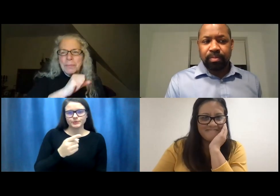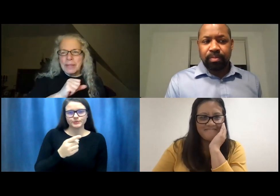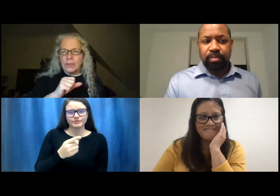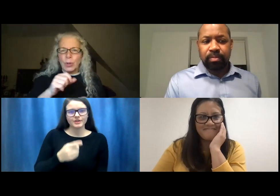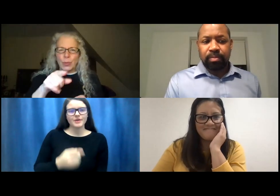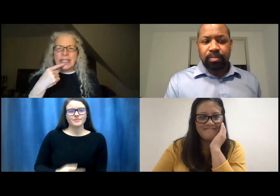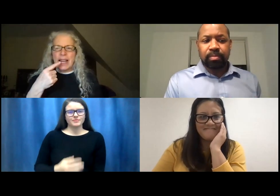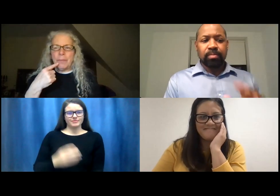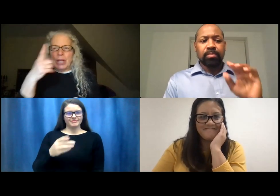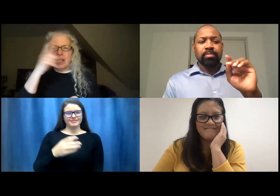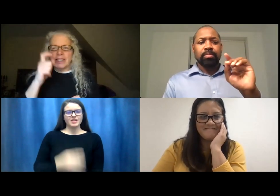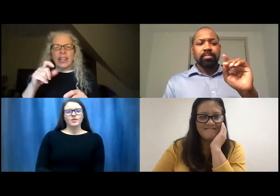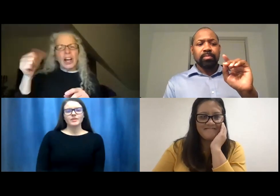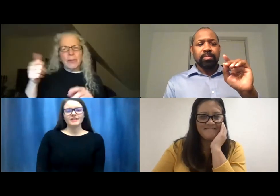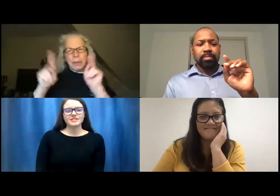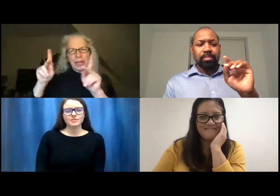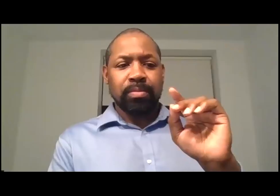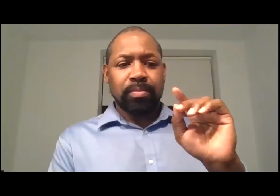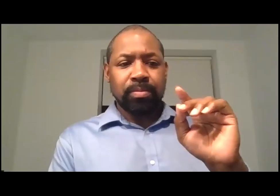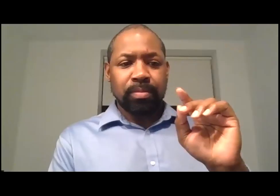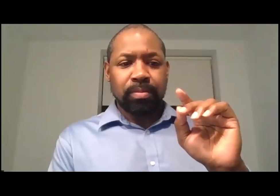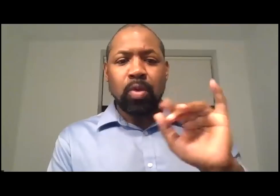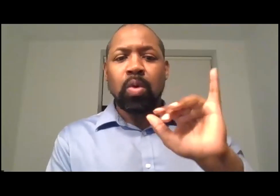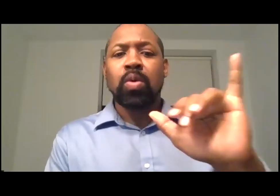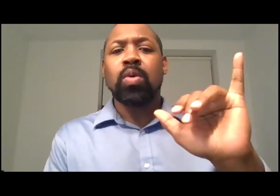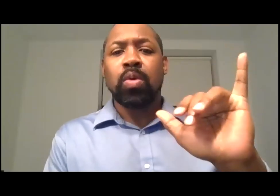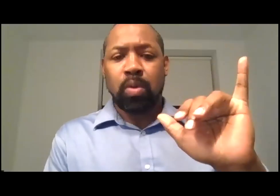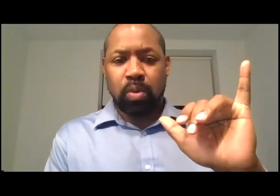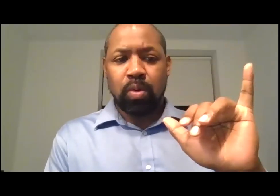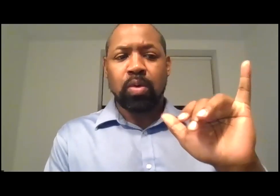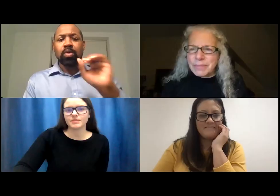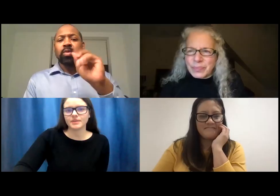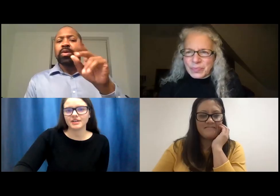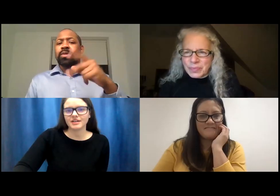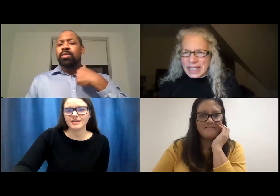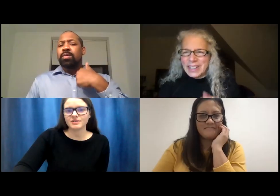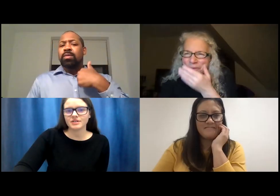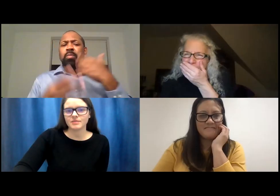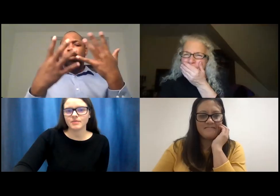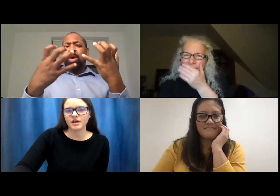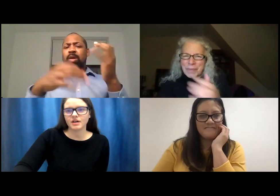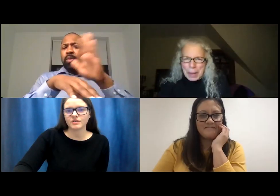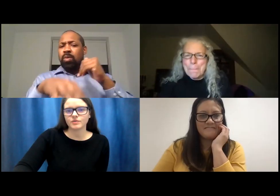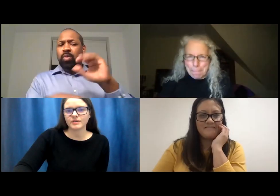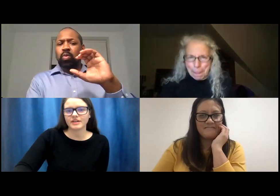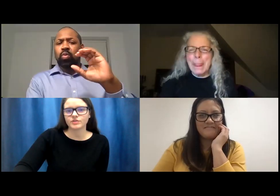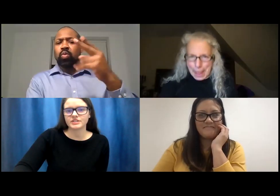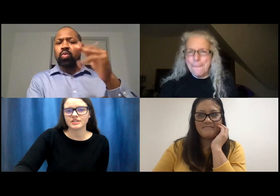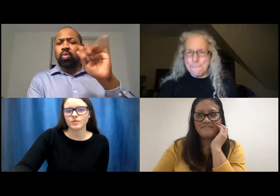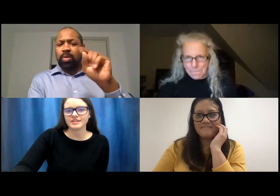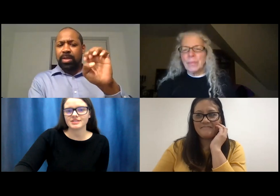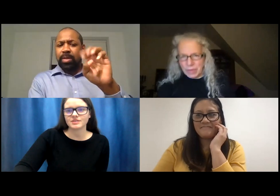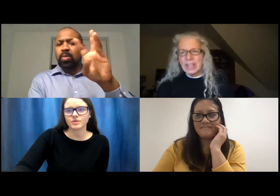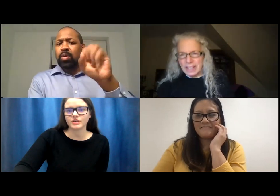I missed what you were saying because We have someone to give a report on the HSTP now. We have